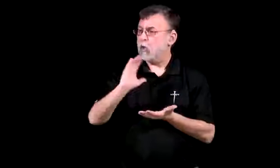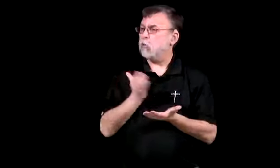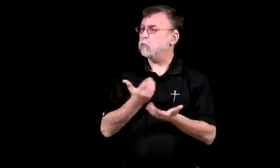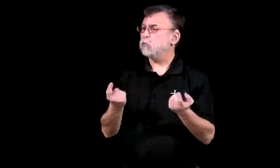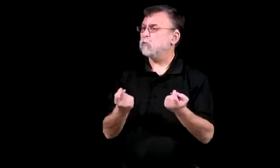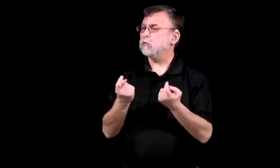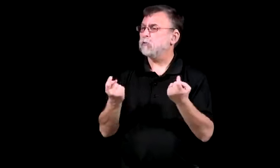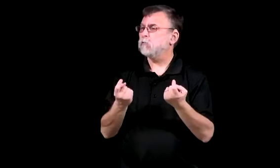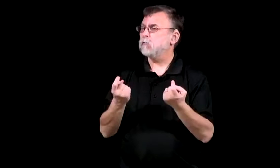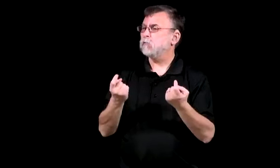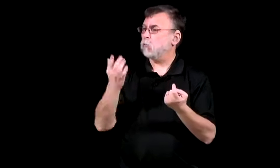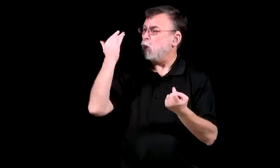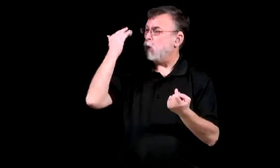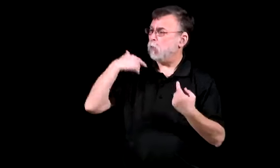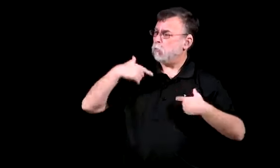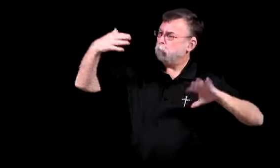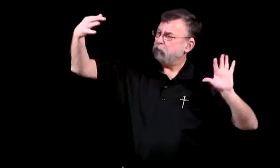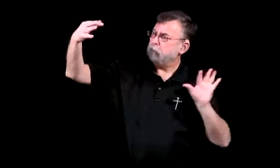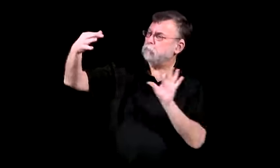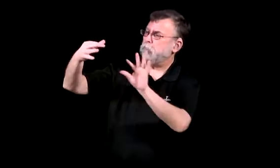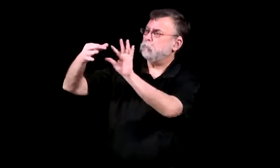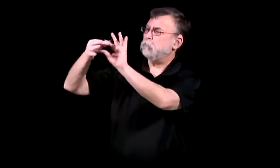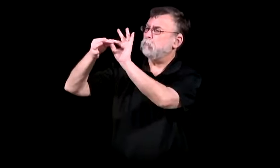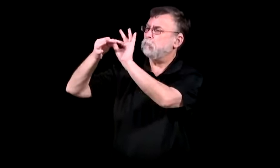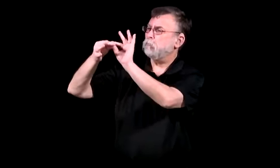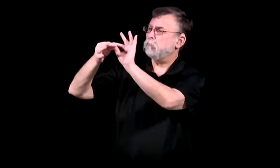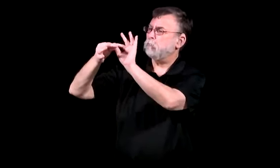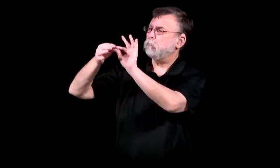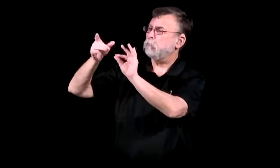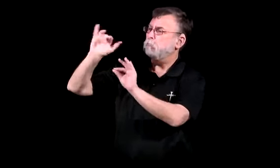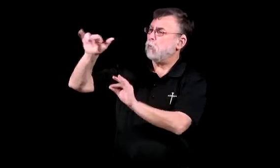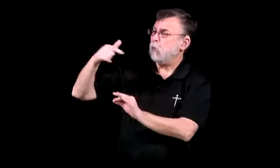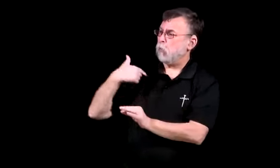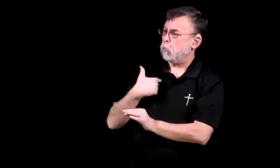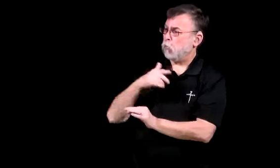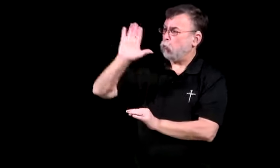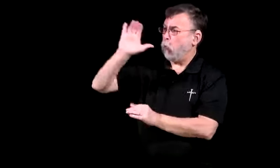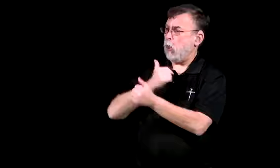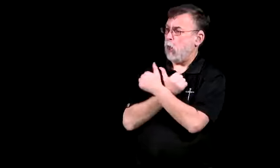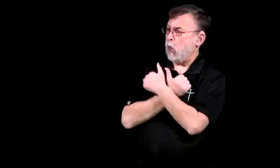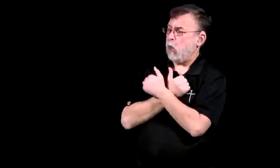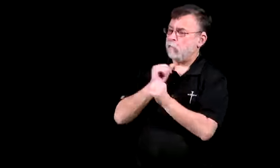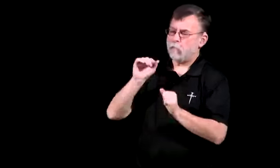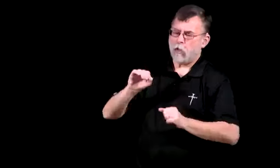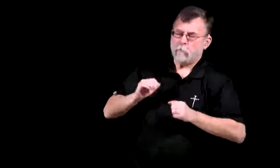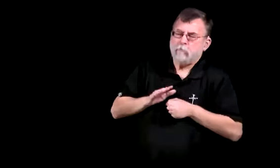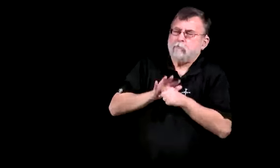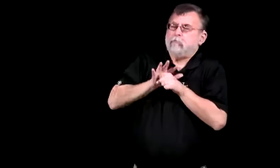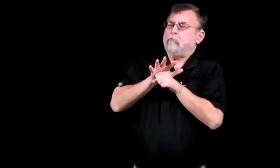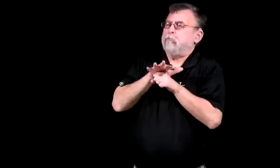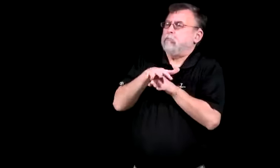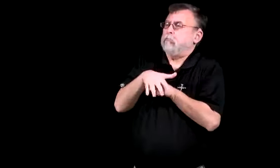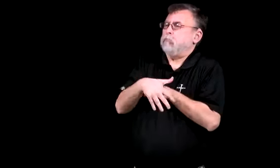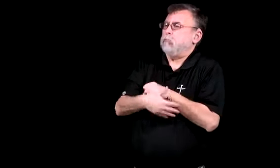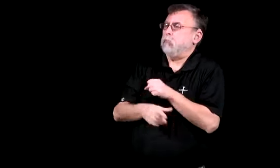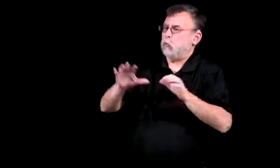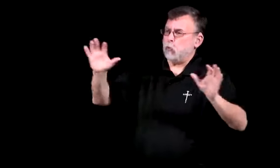So gather your people together so that we may be in relationship with you like you took away our sins, and that we may